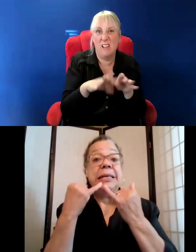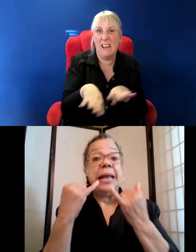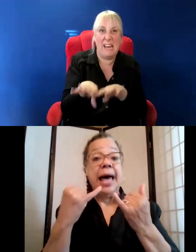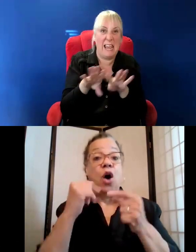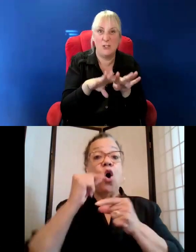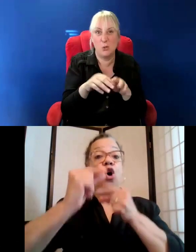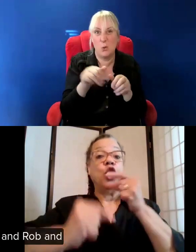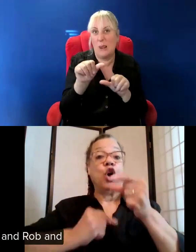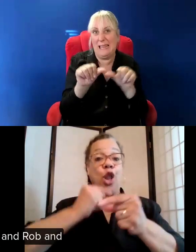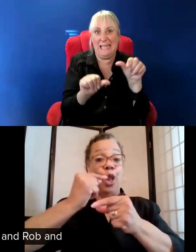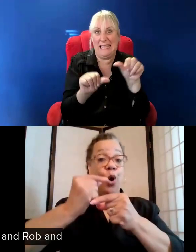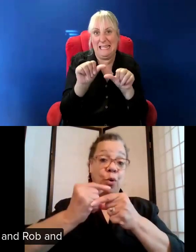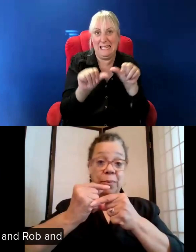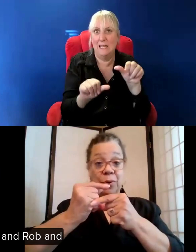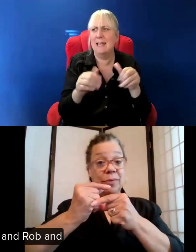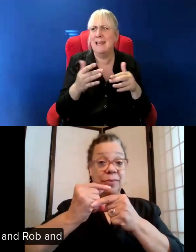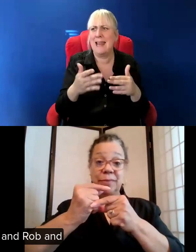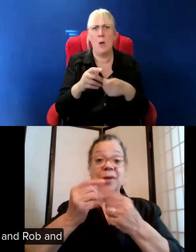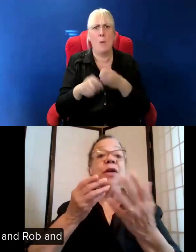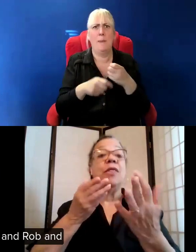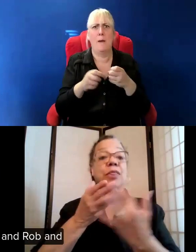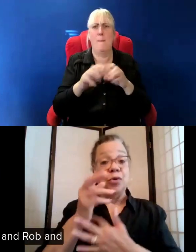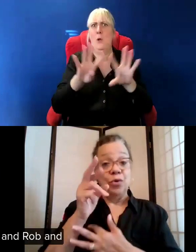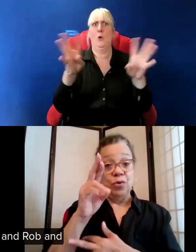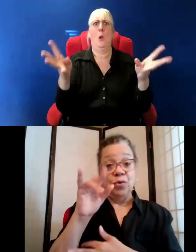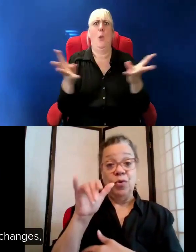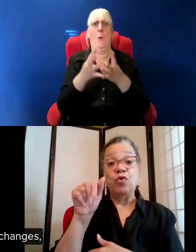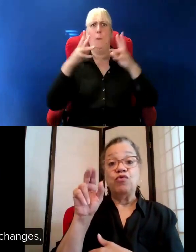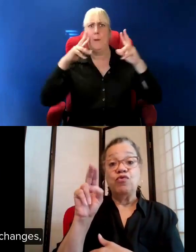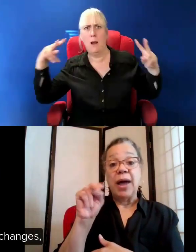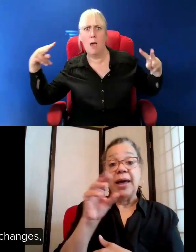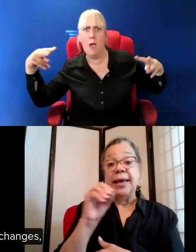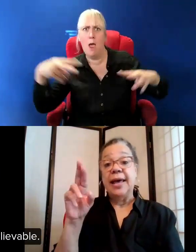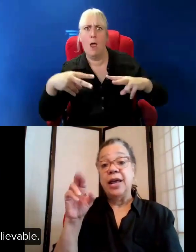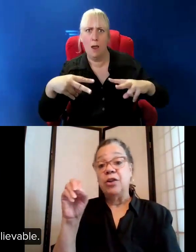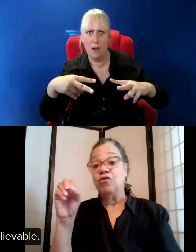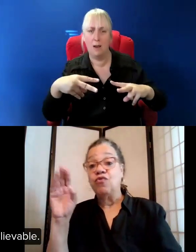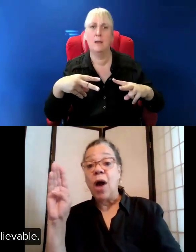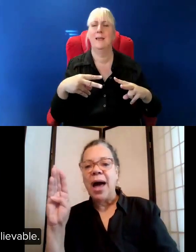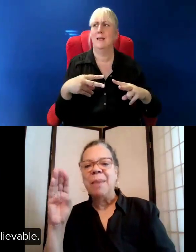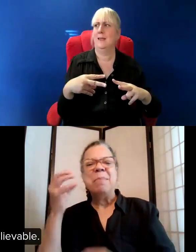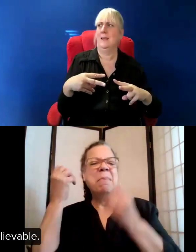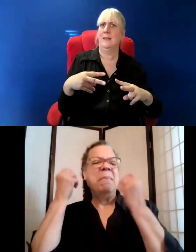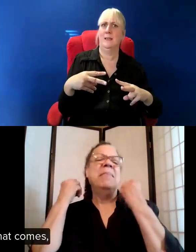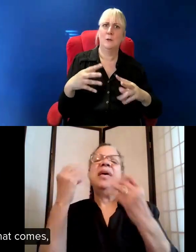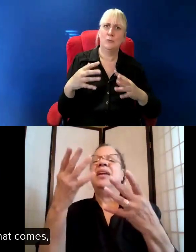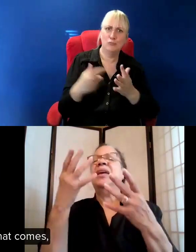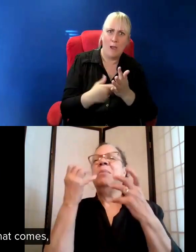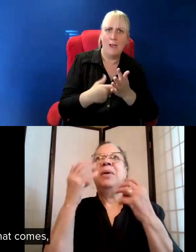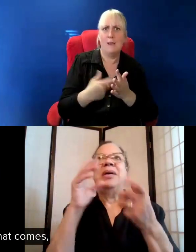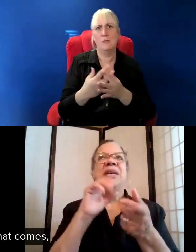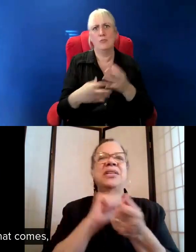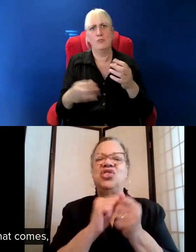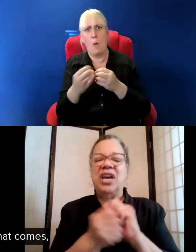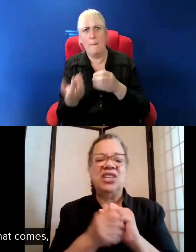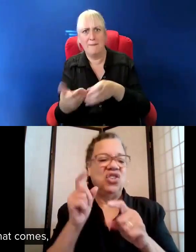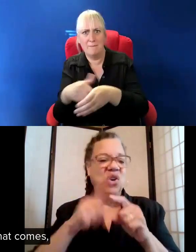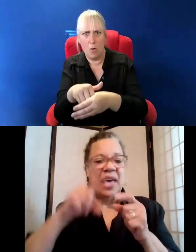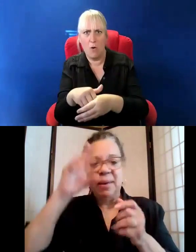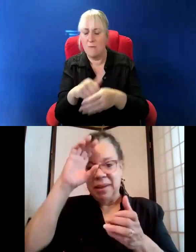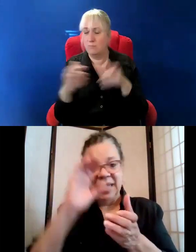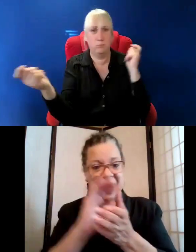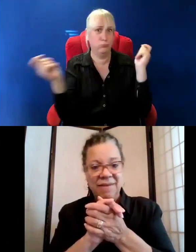stage through Ryan and Rob, and so many changes. It is unbelievable. And with that